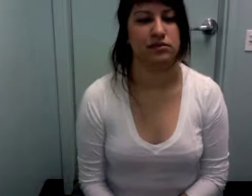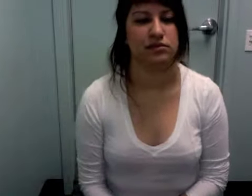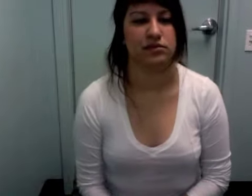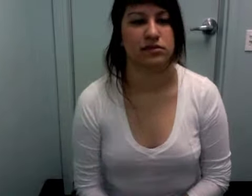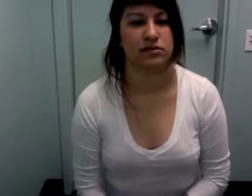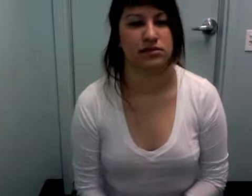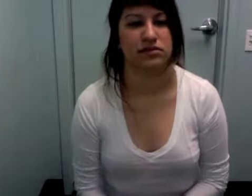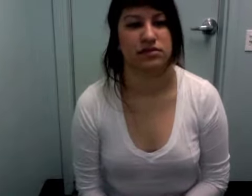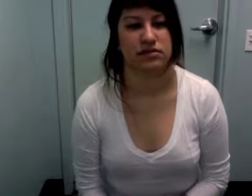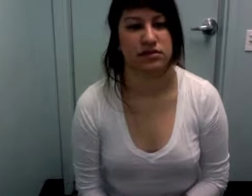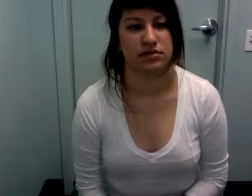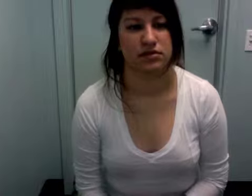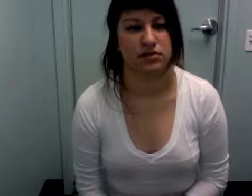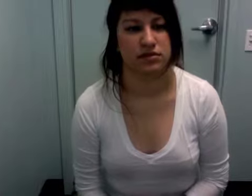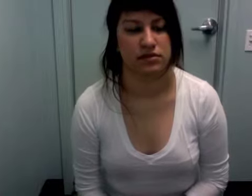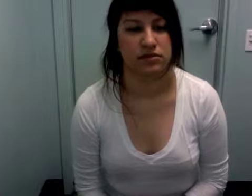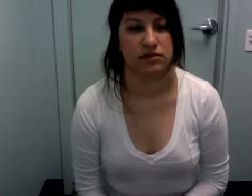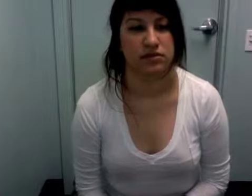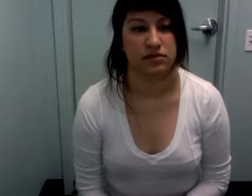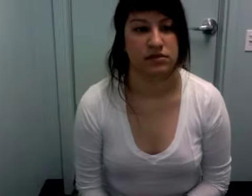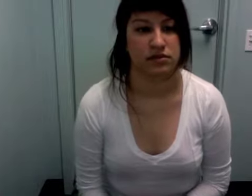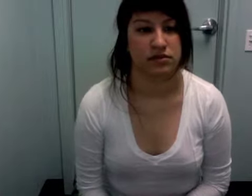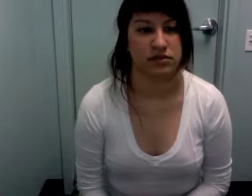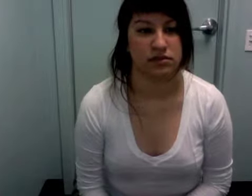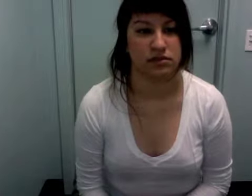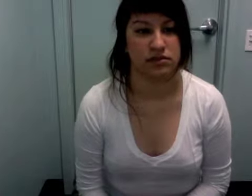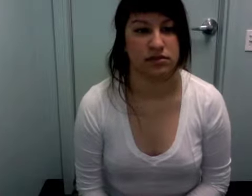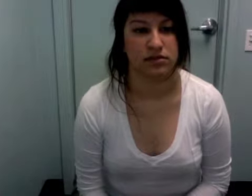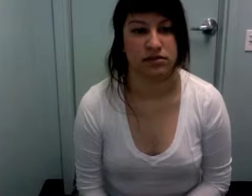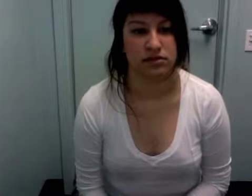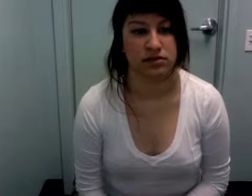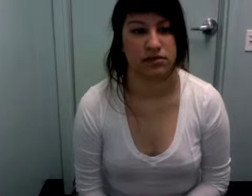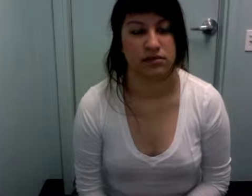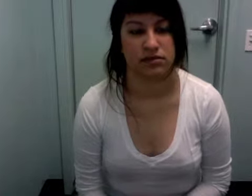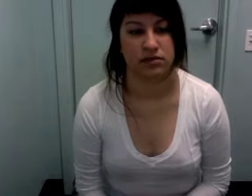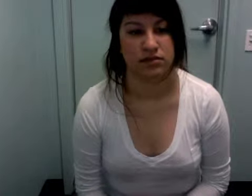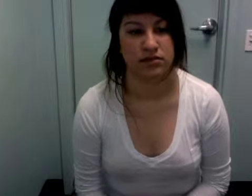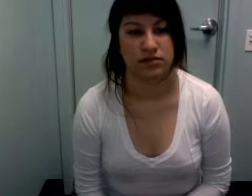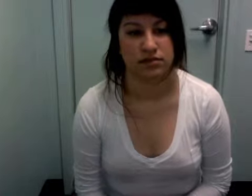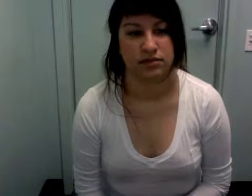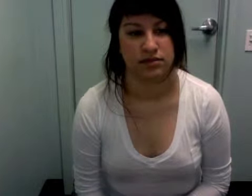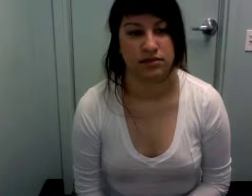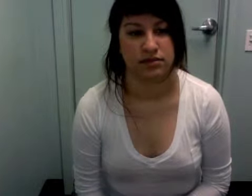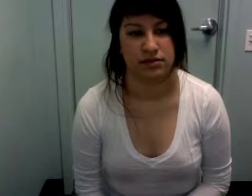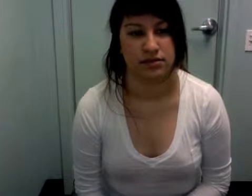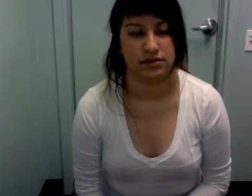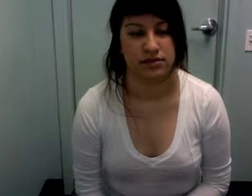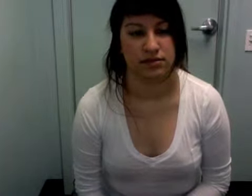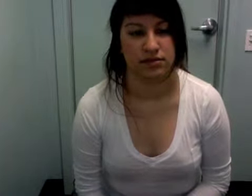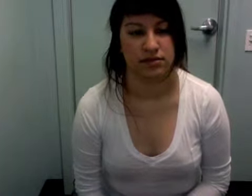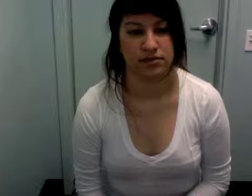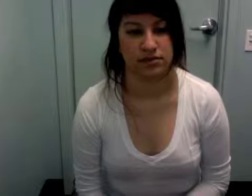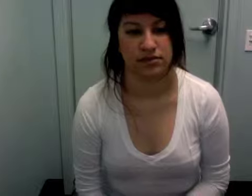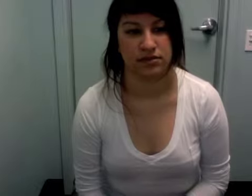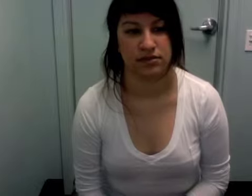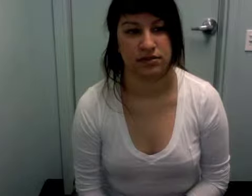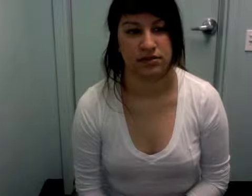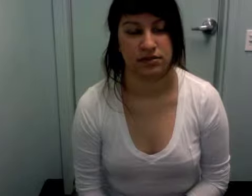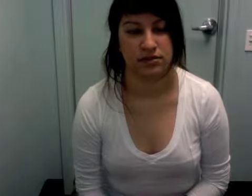you know, a plate that has absolute beautiful interest, like this gorgeous leaf. This is going to be our salad plate. Now, with an elegant